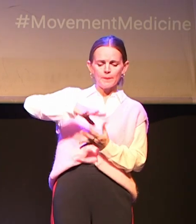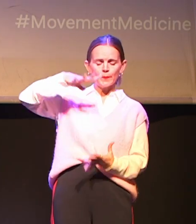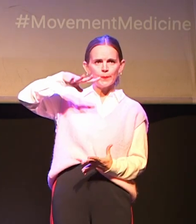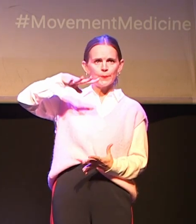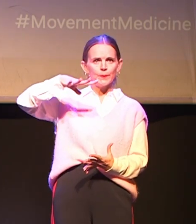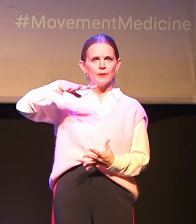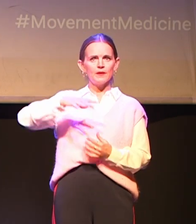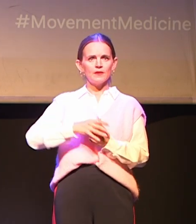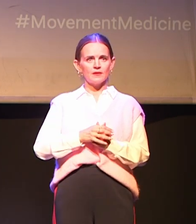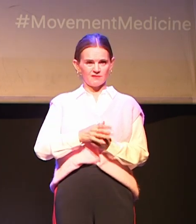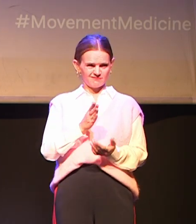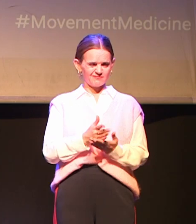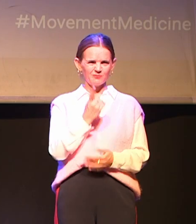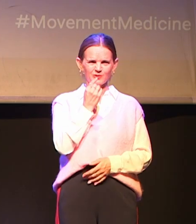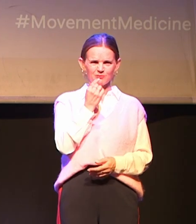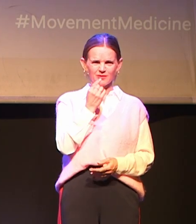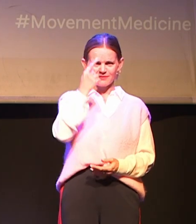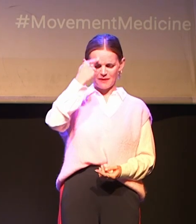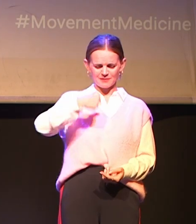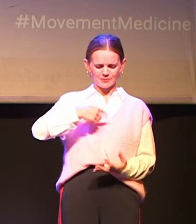they created that's possible,